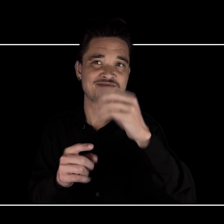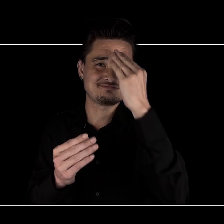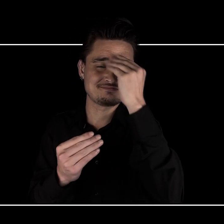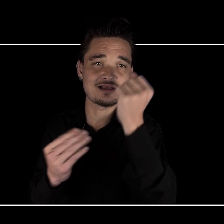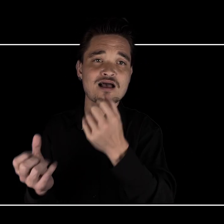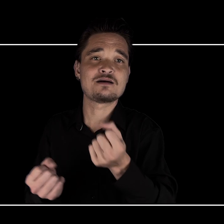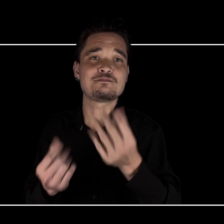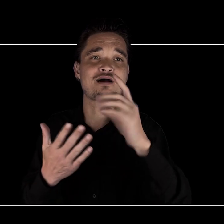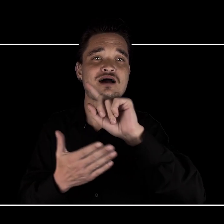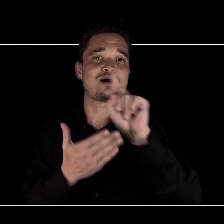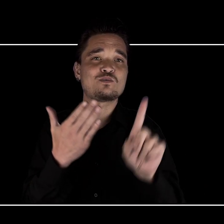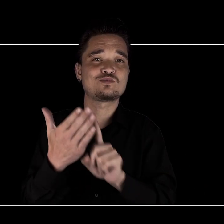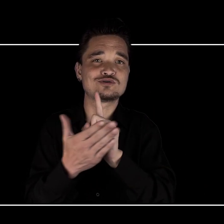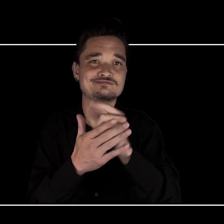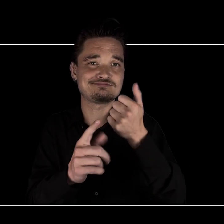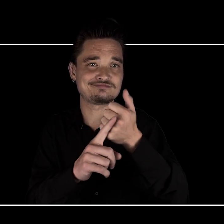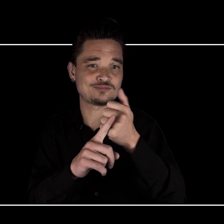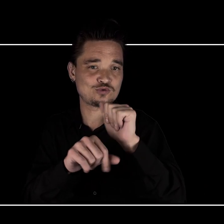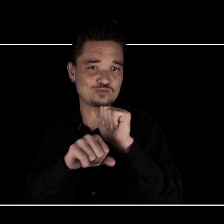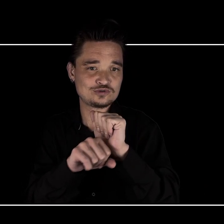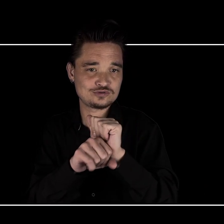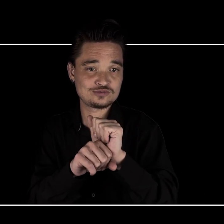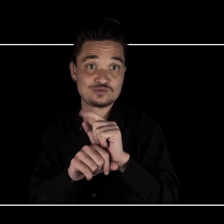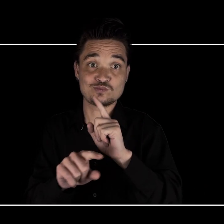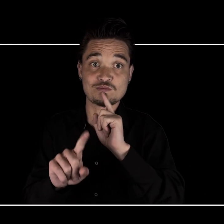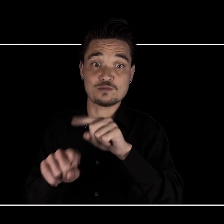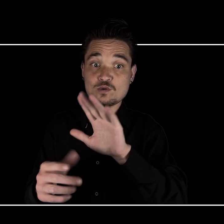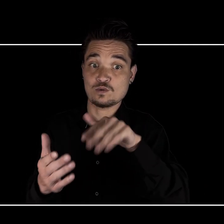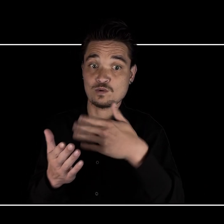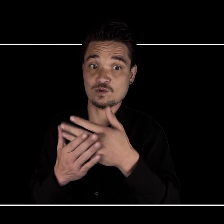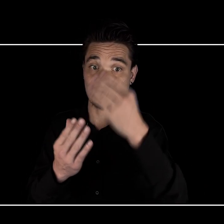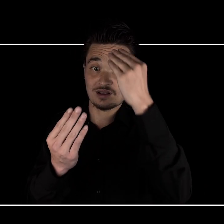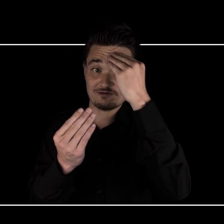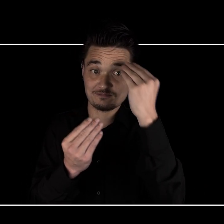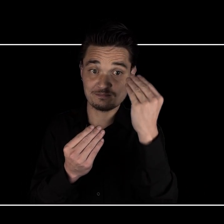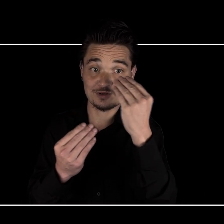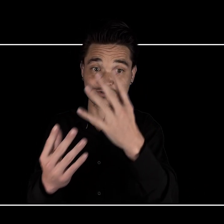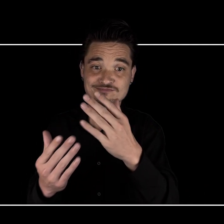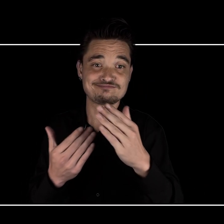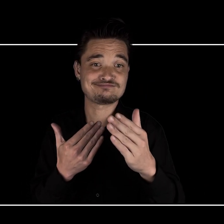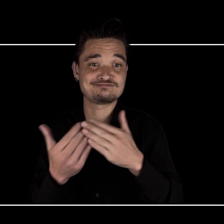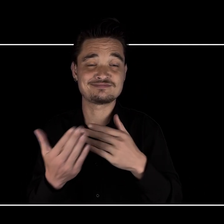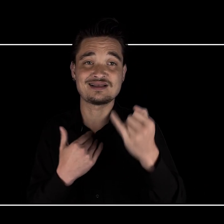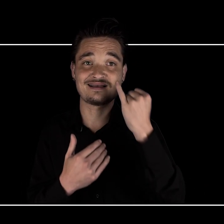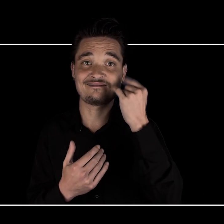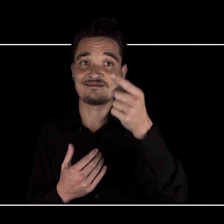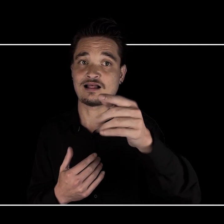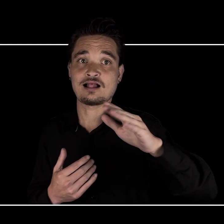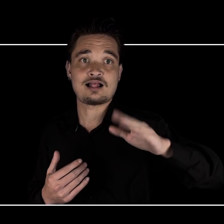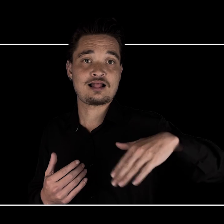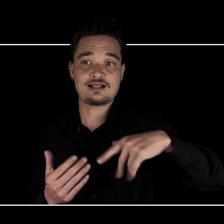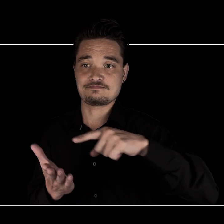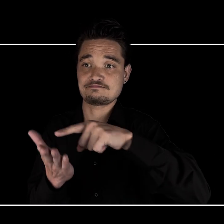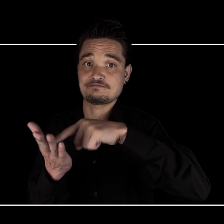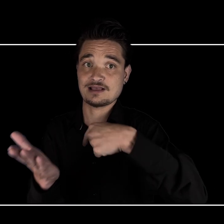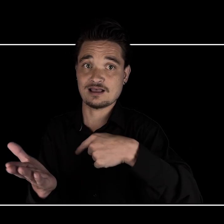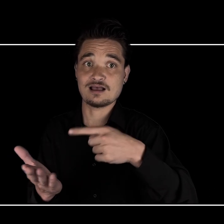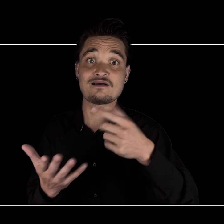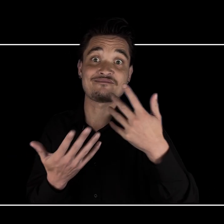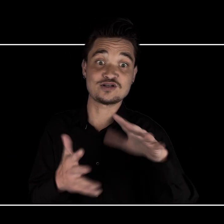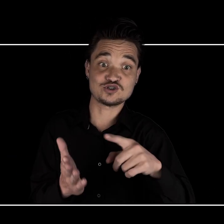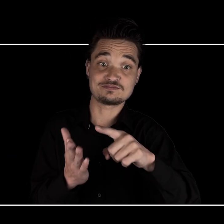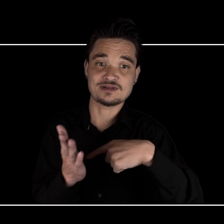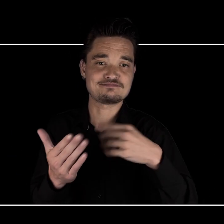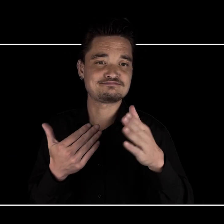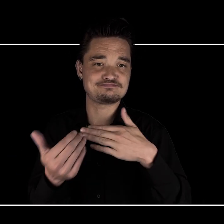that week. Report this information even if you have not yet been paid for the work. Review all